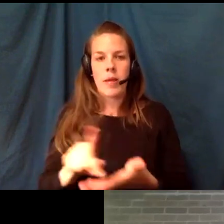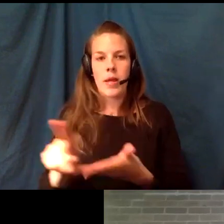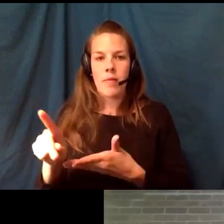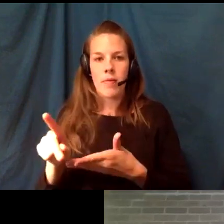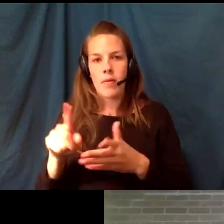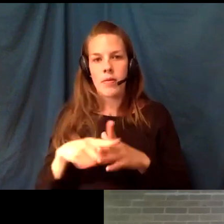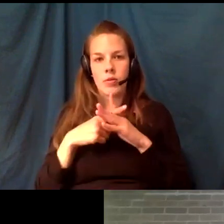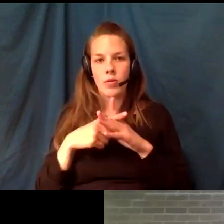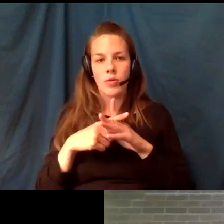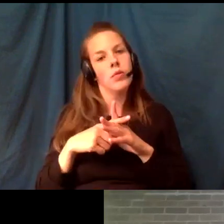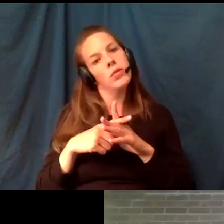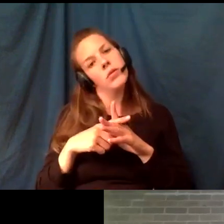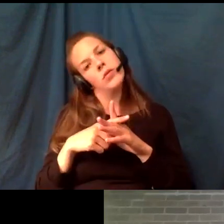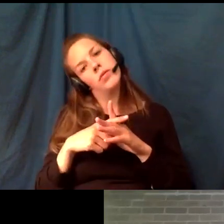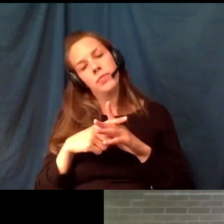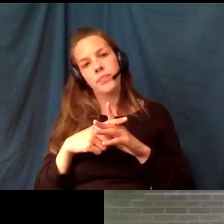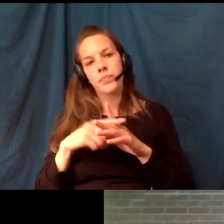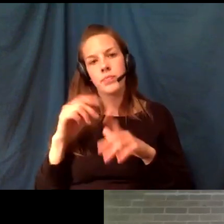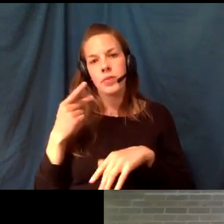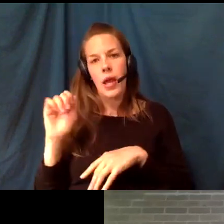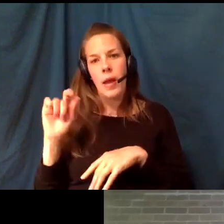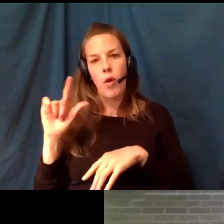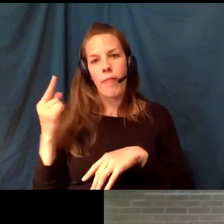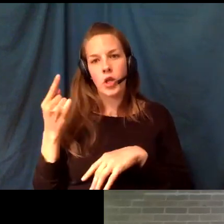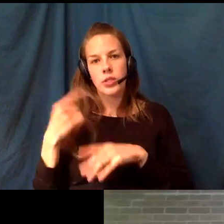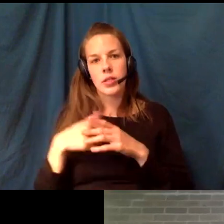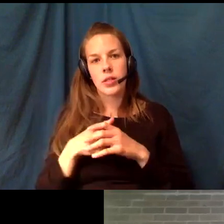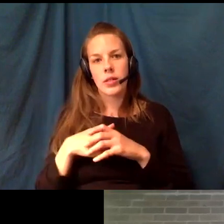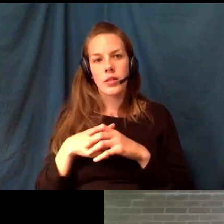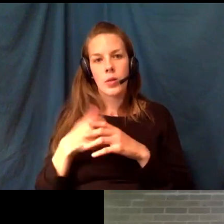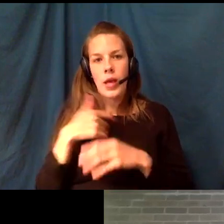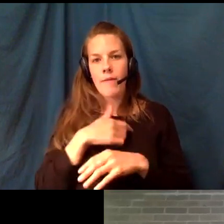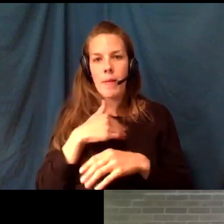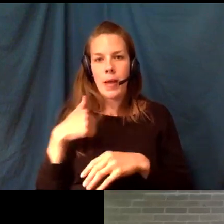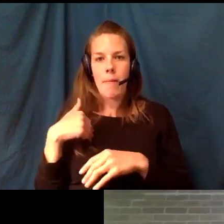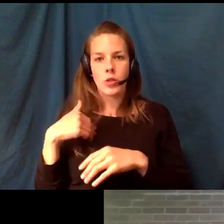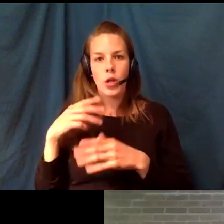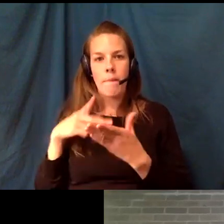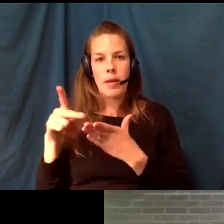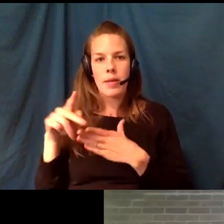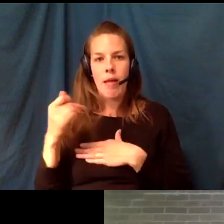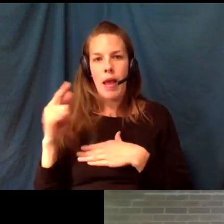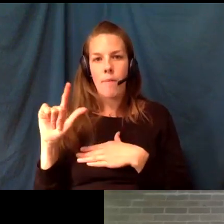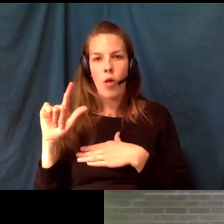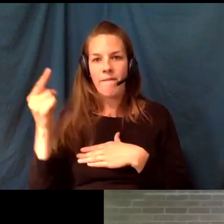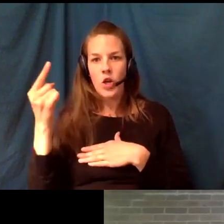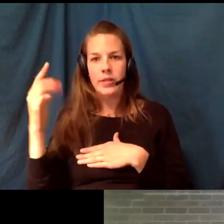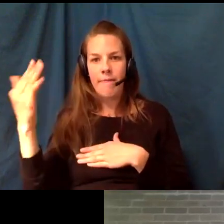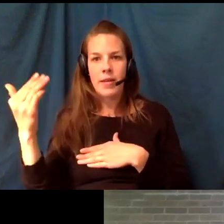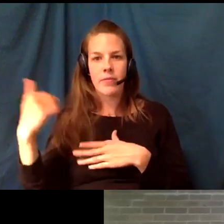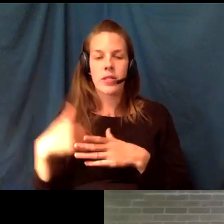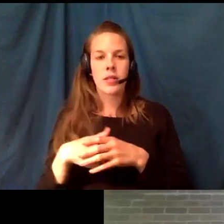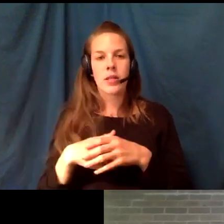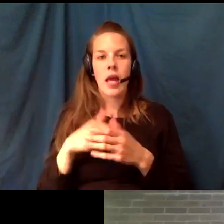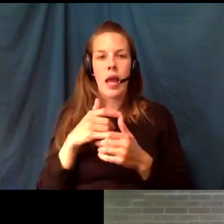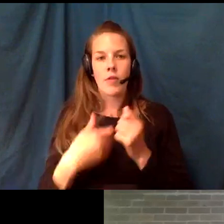starting on, let's see, it would have been April 1st. We have our membership payments on April 1st and April 15th. So every time